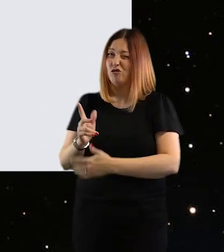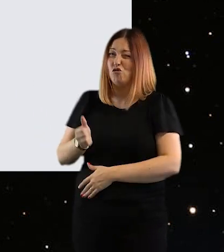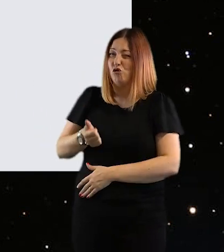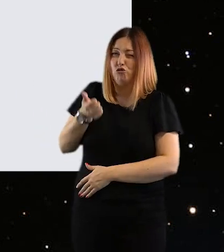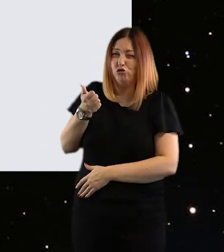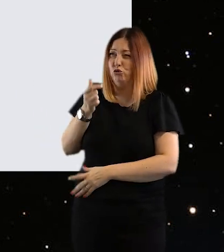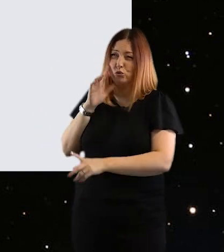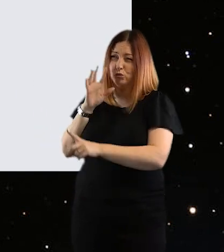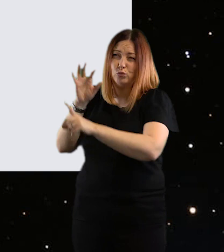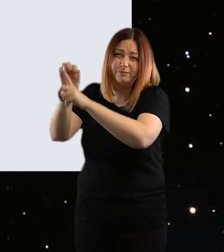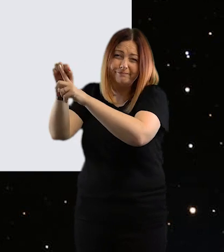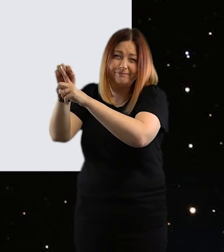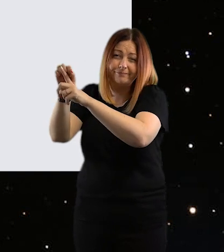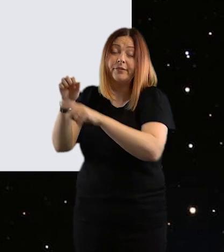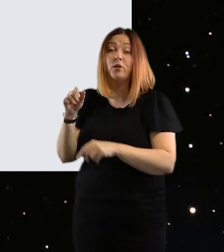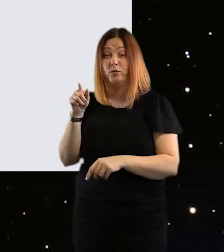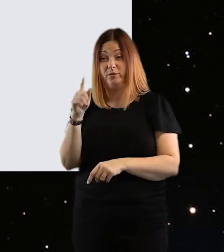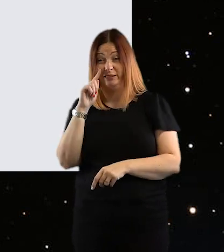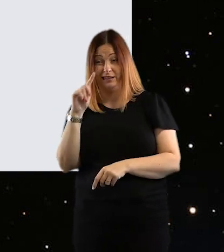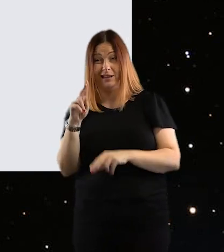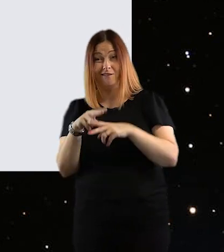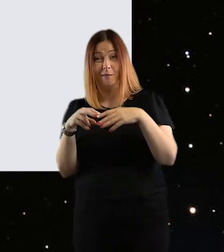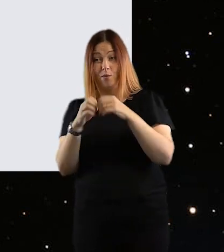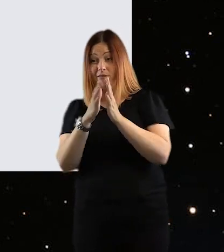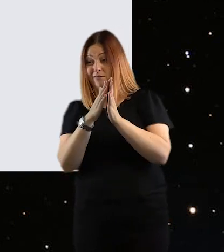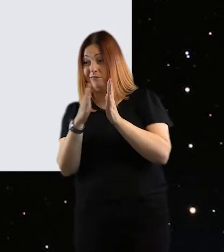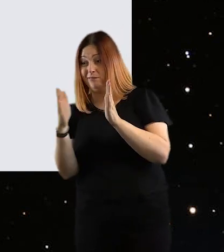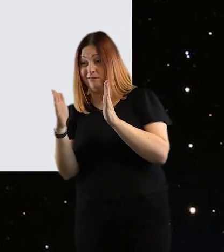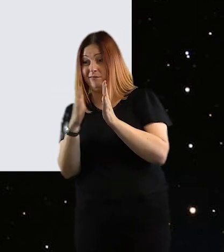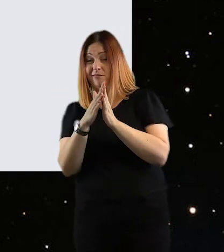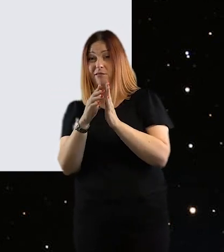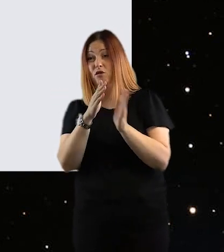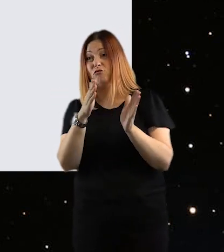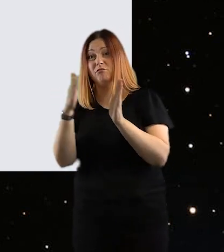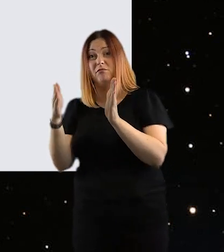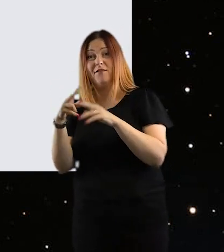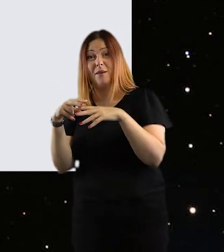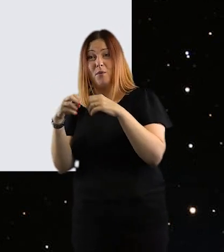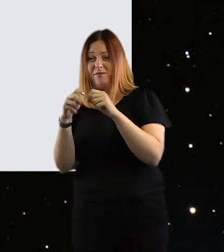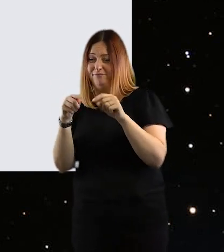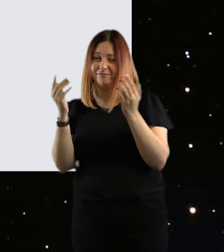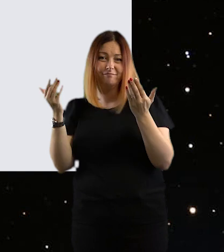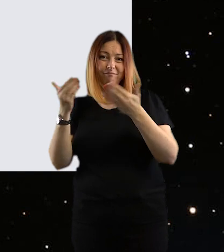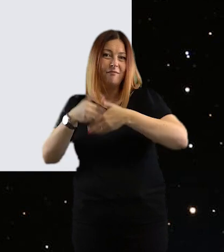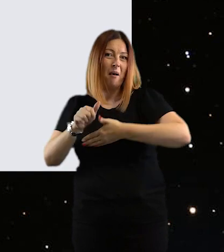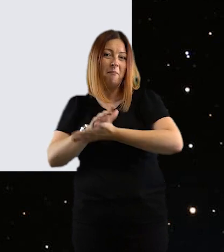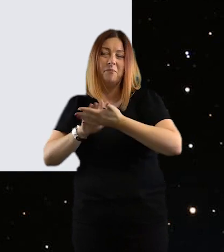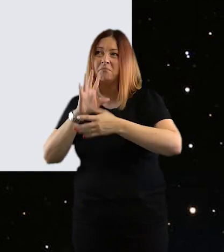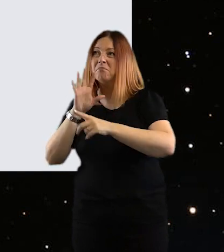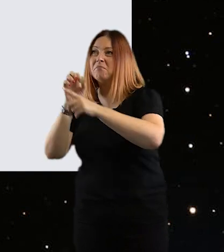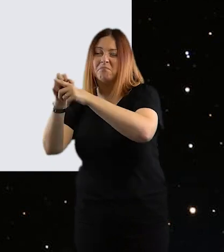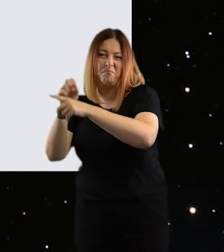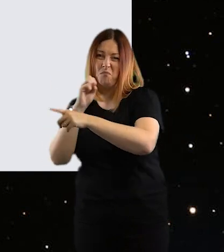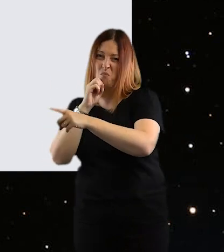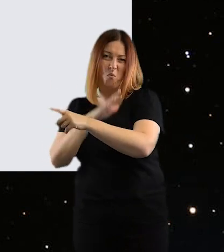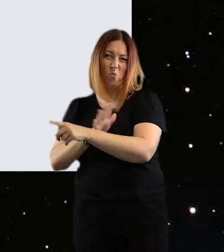February, it's completely dark, which means that there is virtually no chance of me getting this observation back. But just after the start of